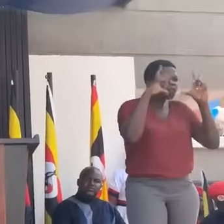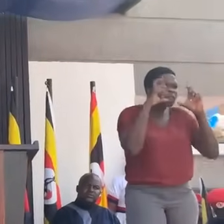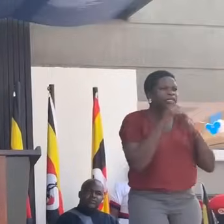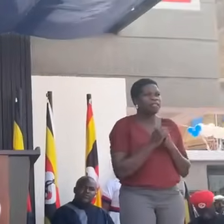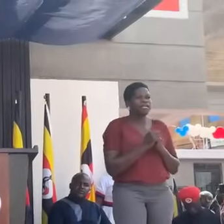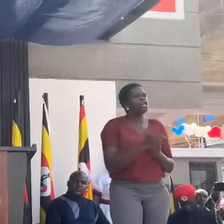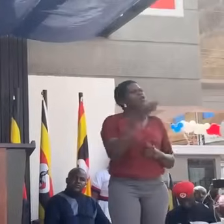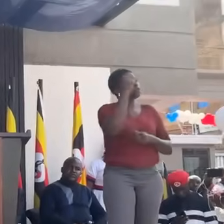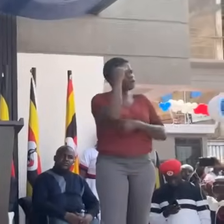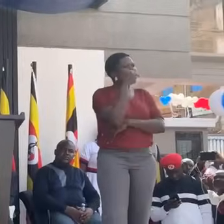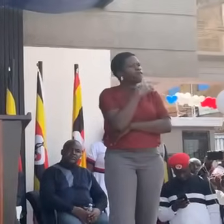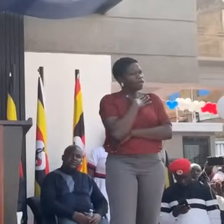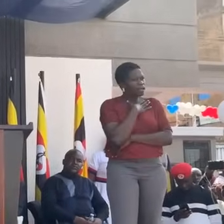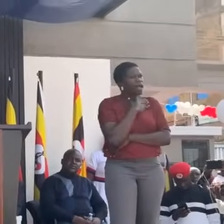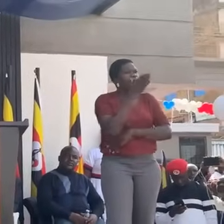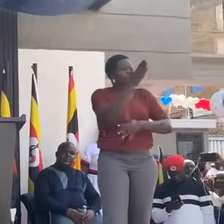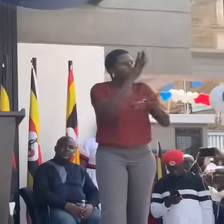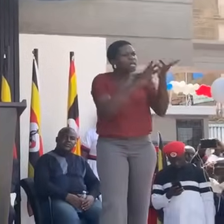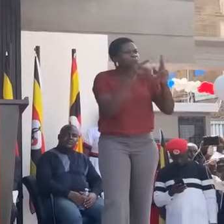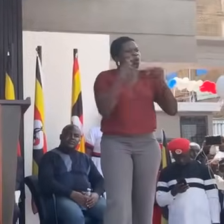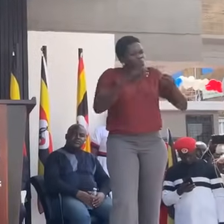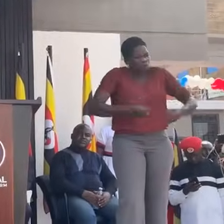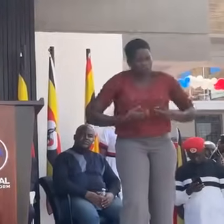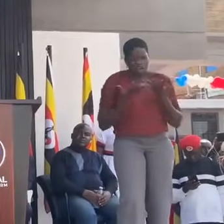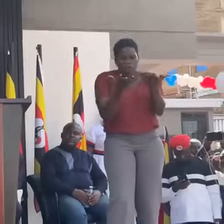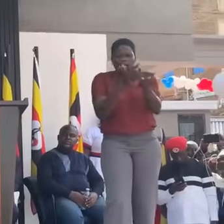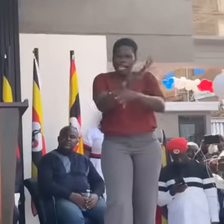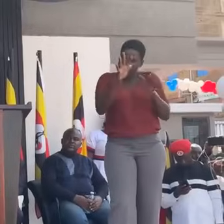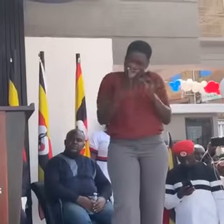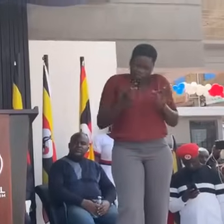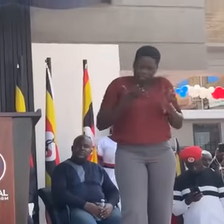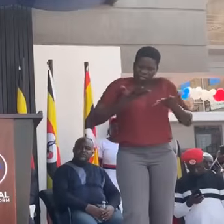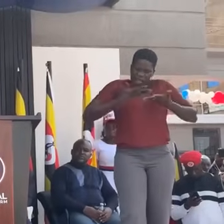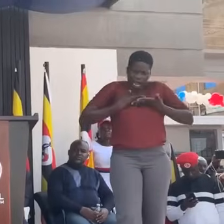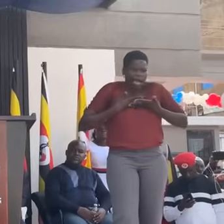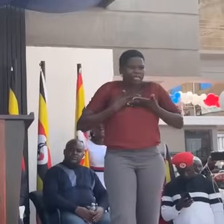amanye, nji, walio abawa yo bulichebaina na bulichebali.